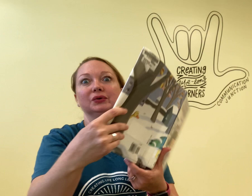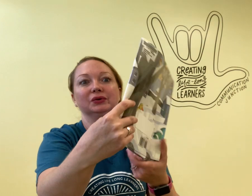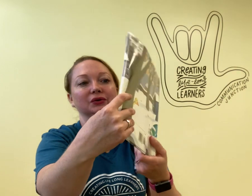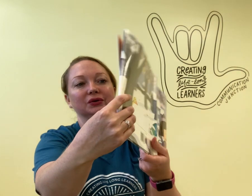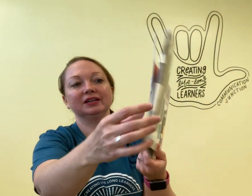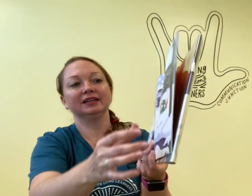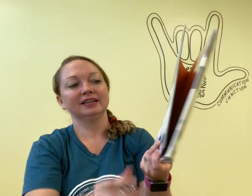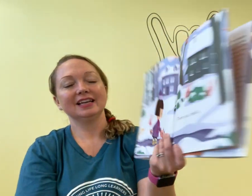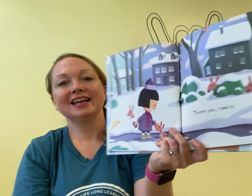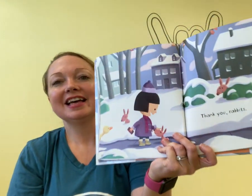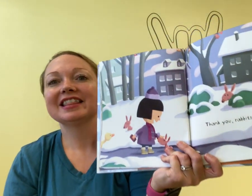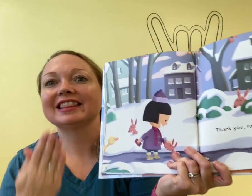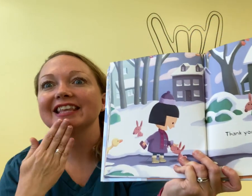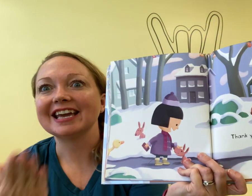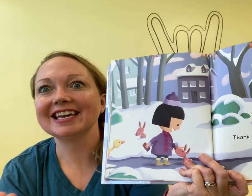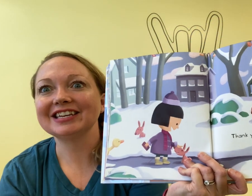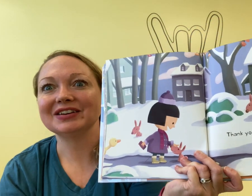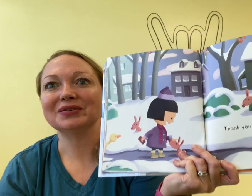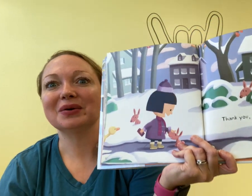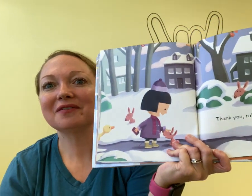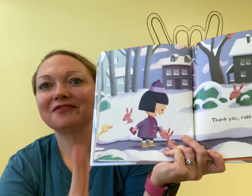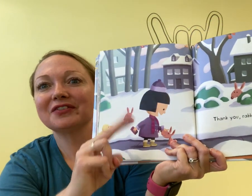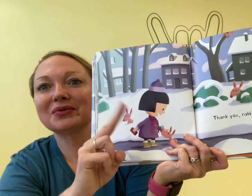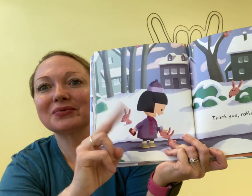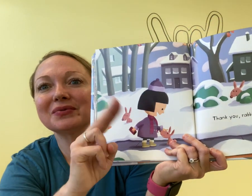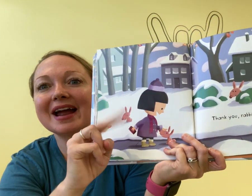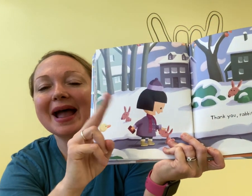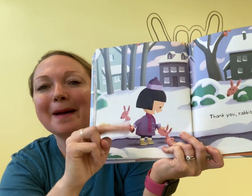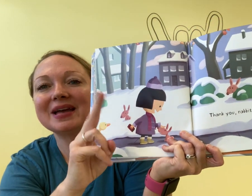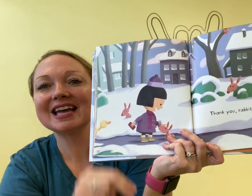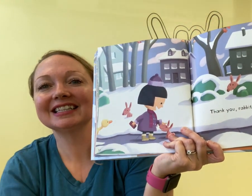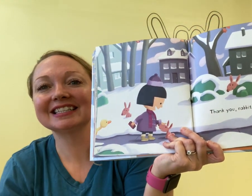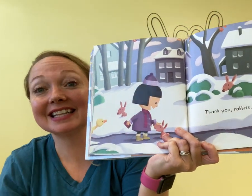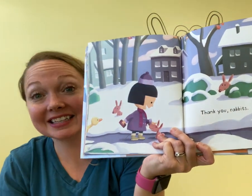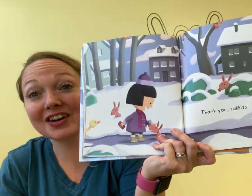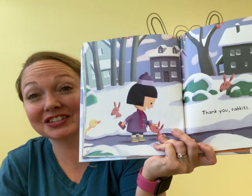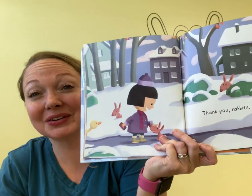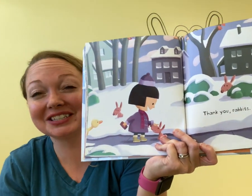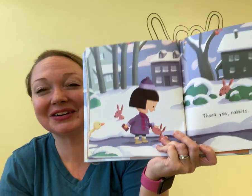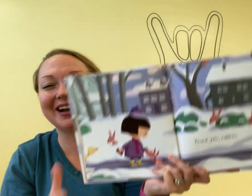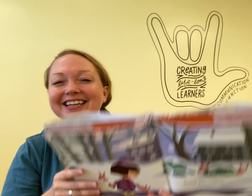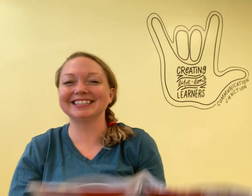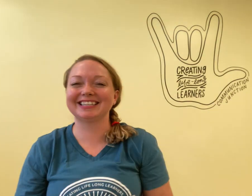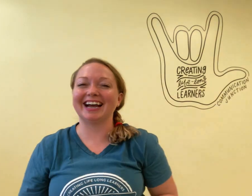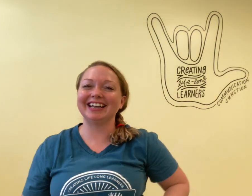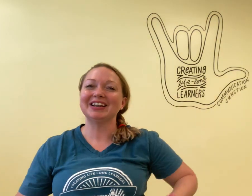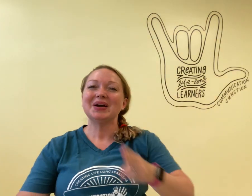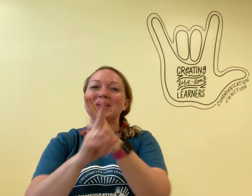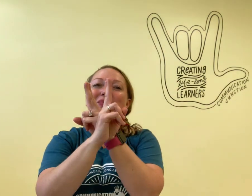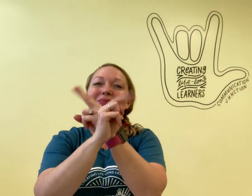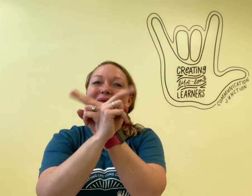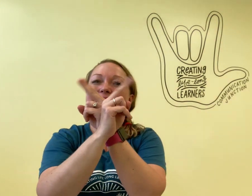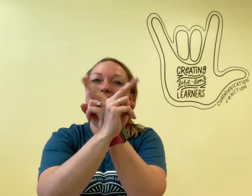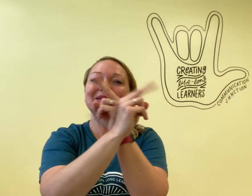Ooh. Thank you for rabbits. And that's also a two-handed sign.